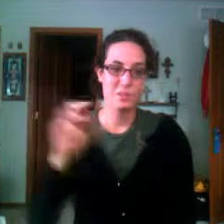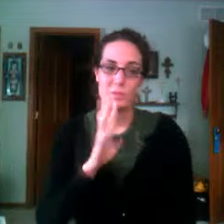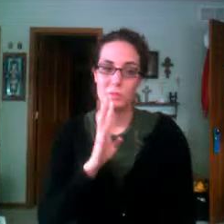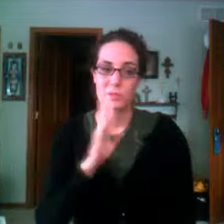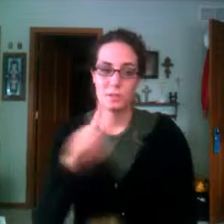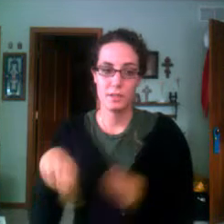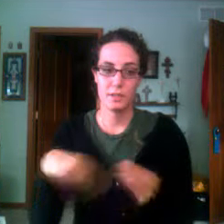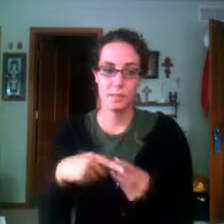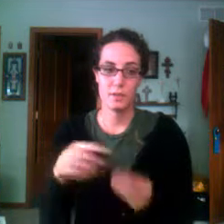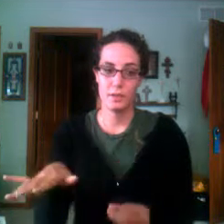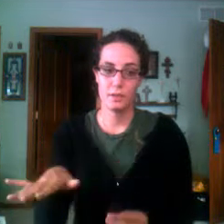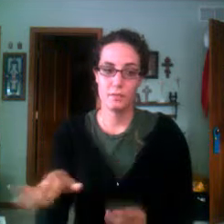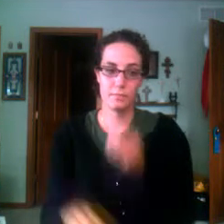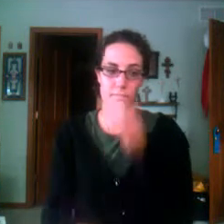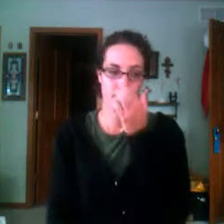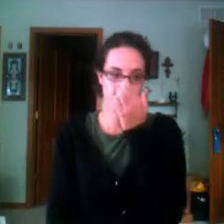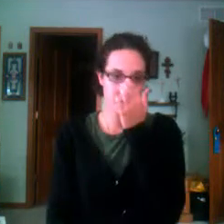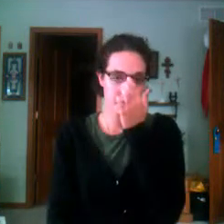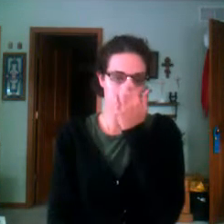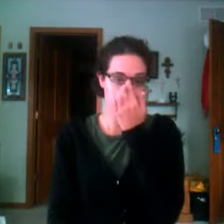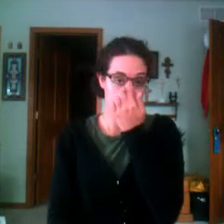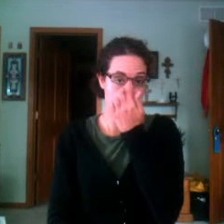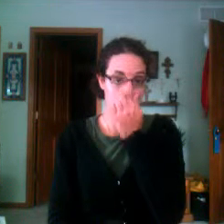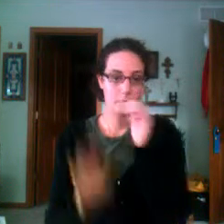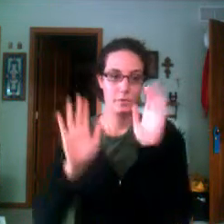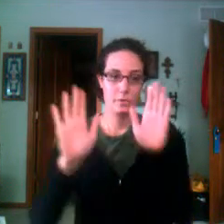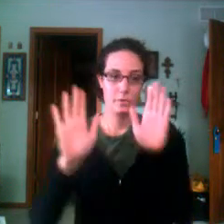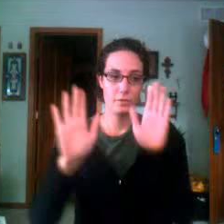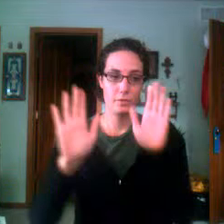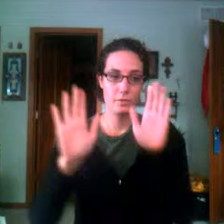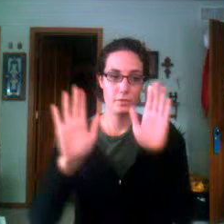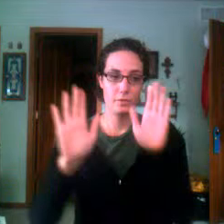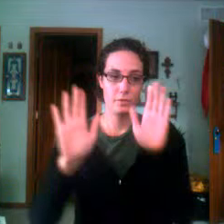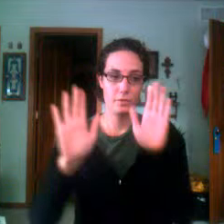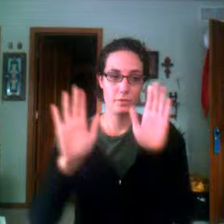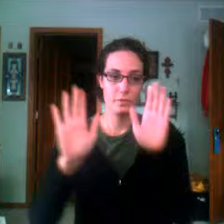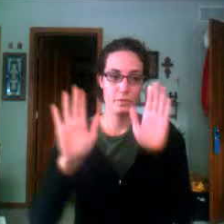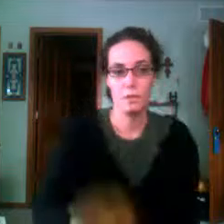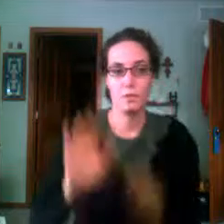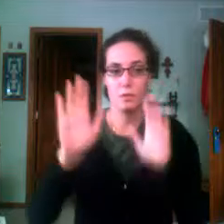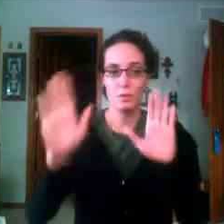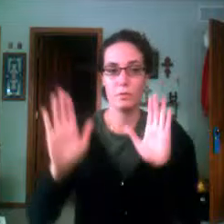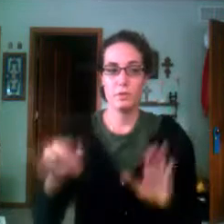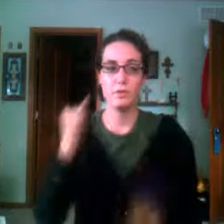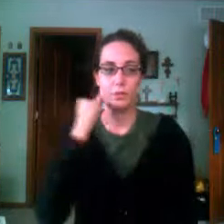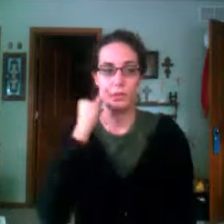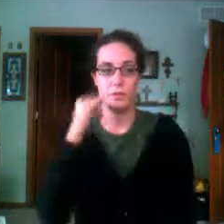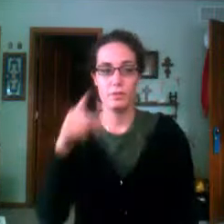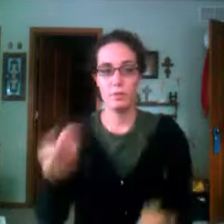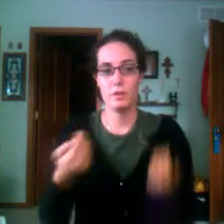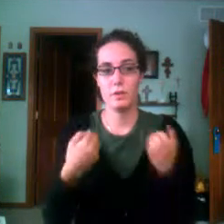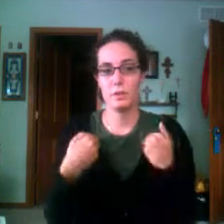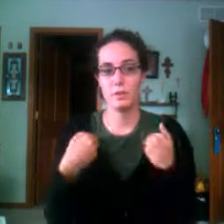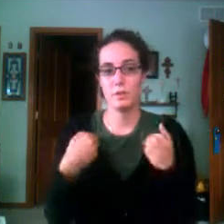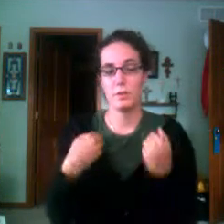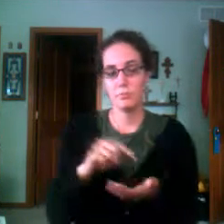great. You're going to get a good idea of where this is located. Well, if you punches on your calculator, you're going to get approximately